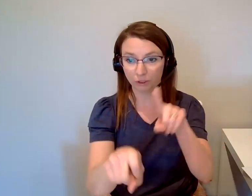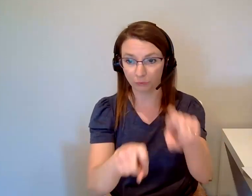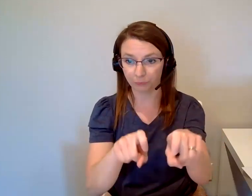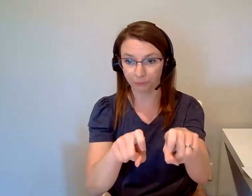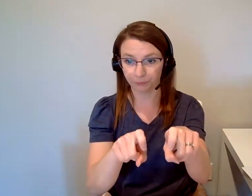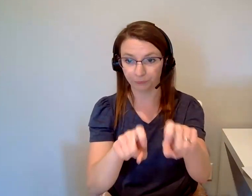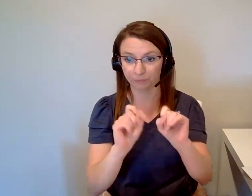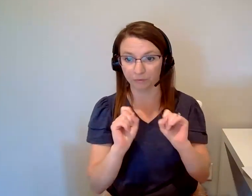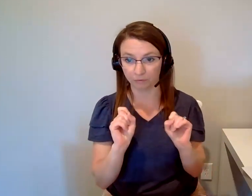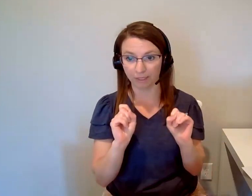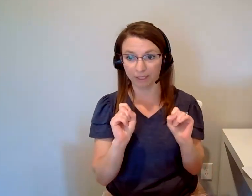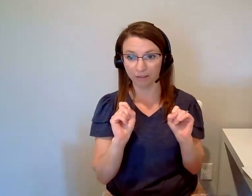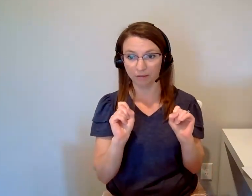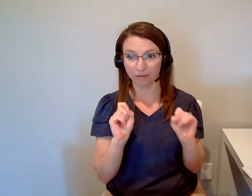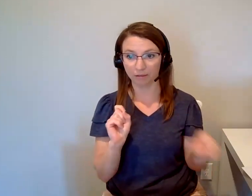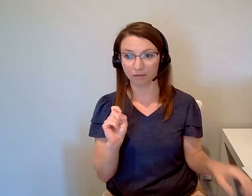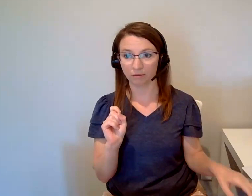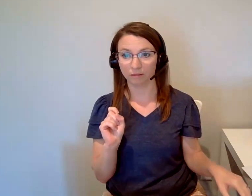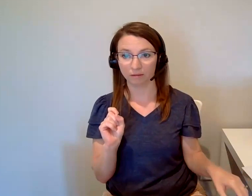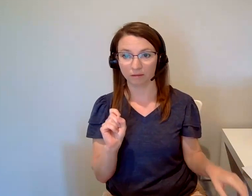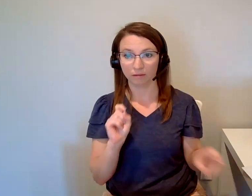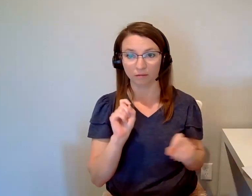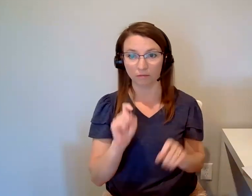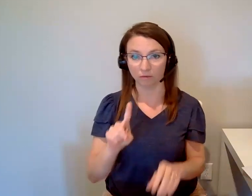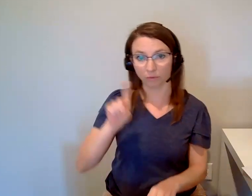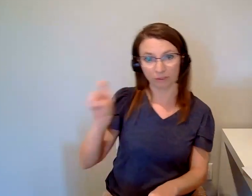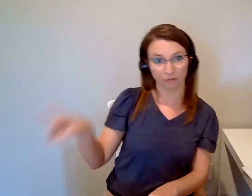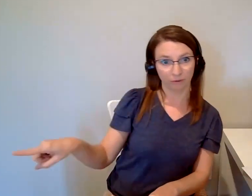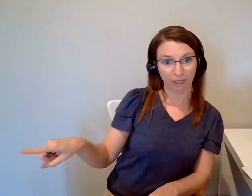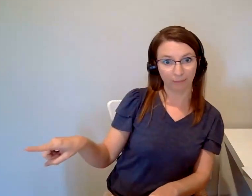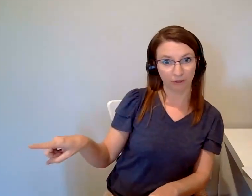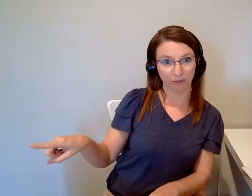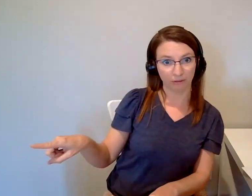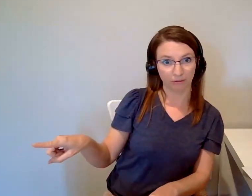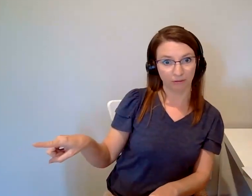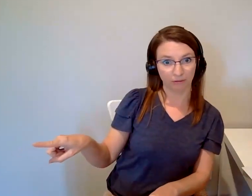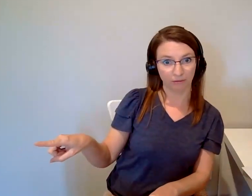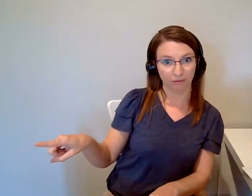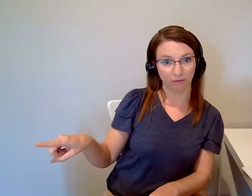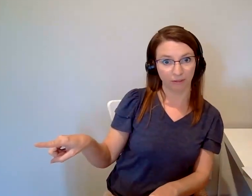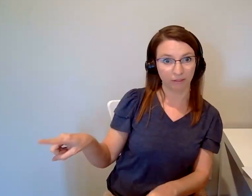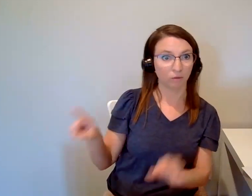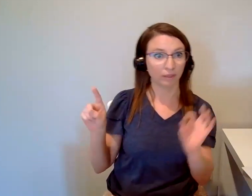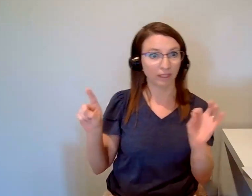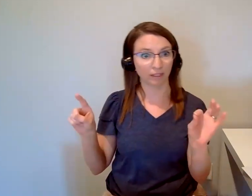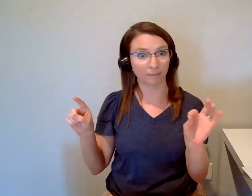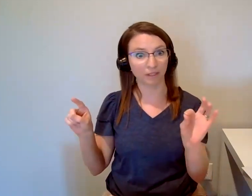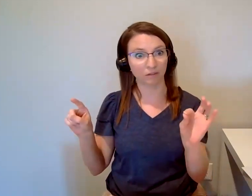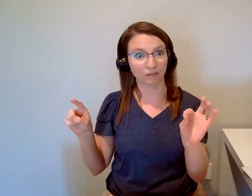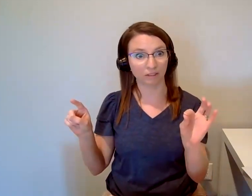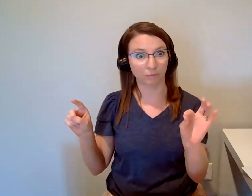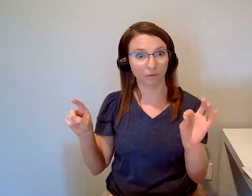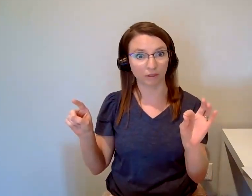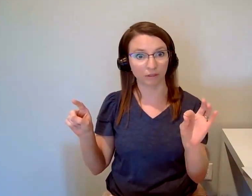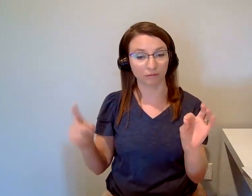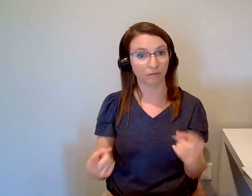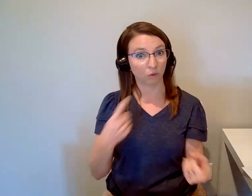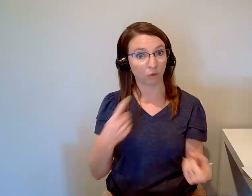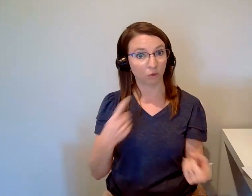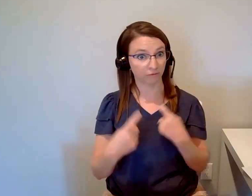you, okay? Or a question for that person, right? So again, I'm not using any pronouns. Question for